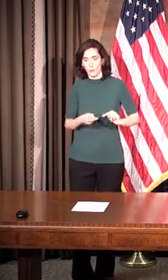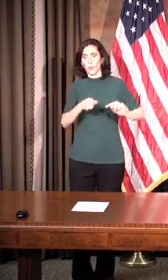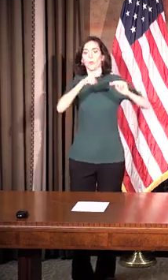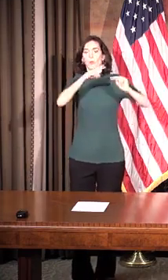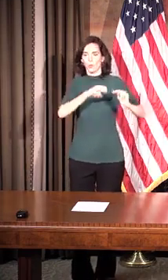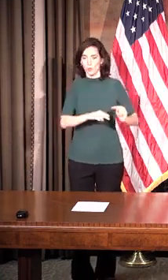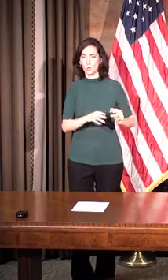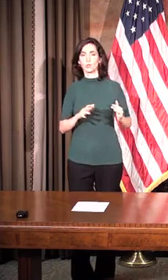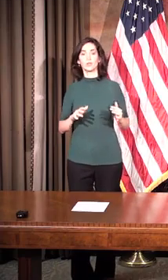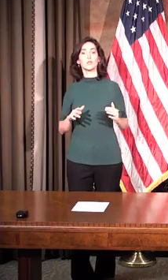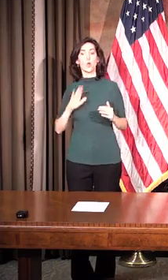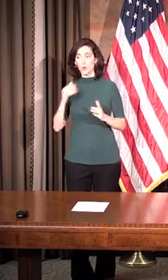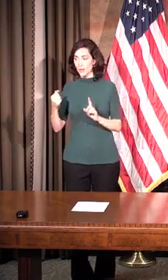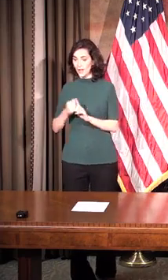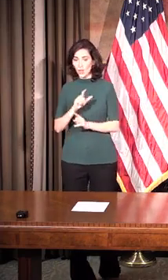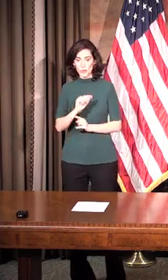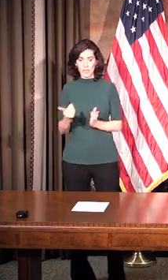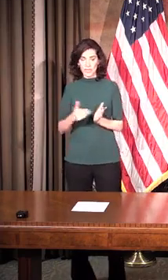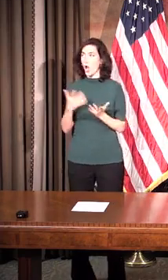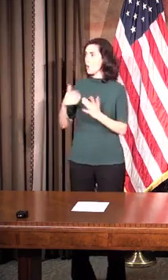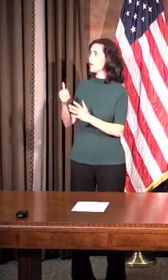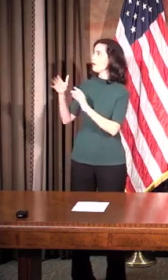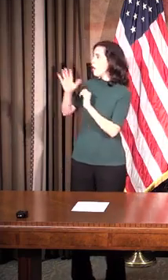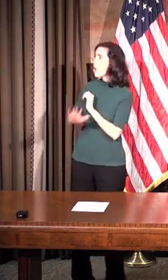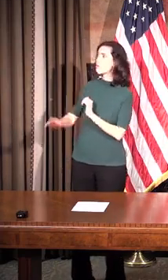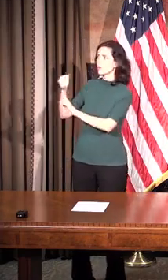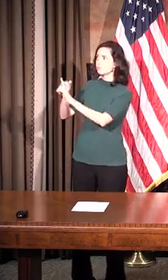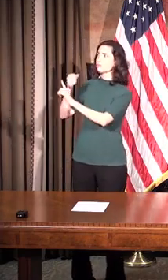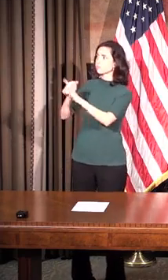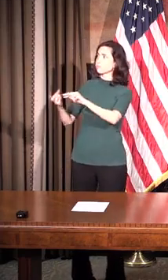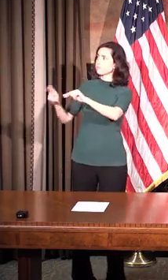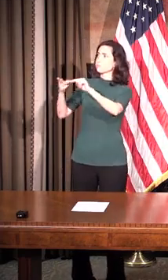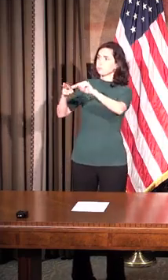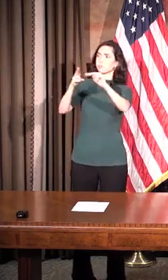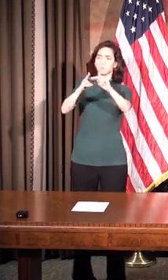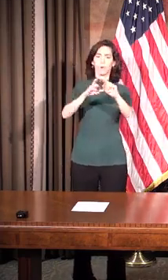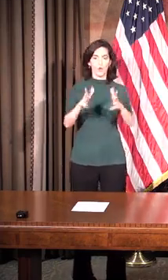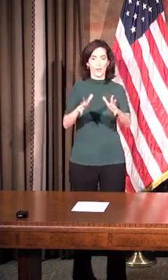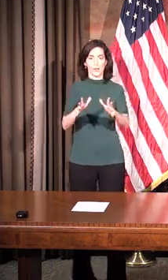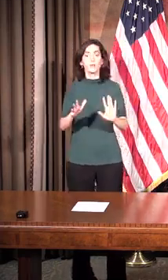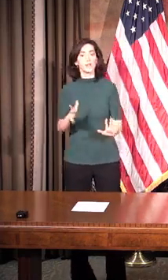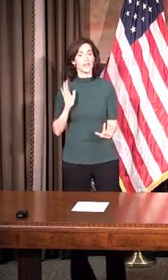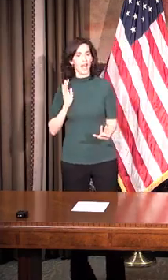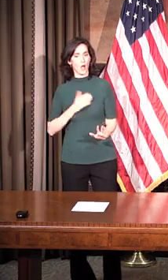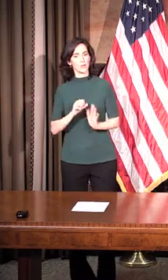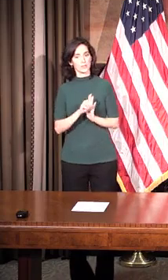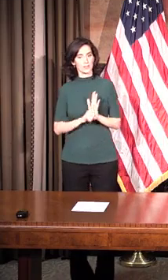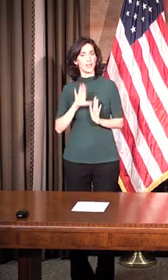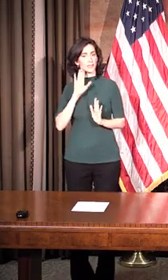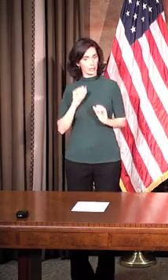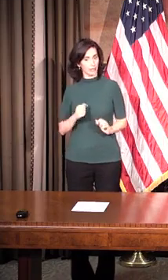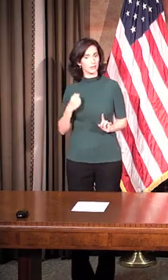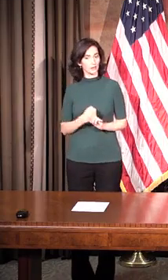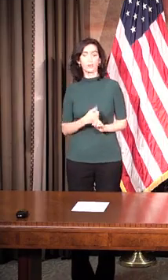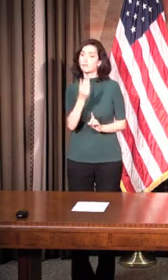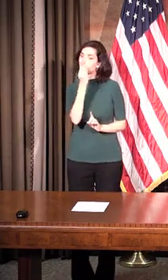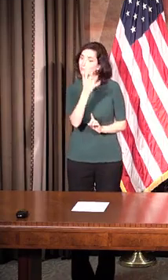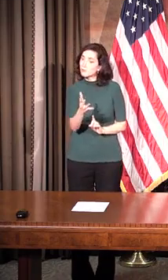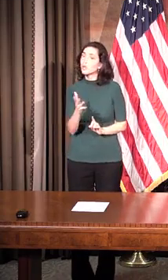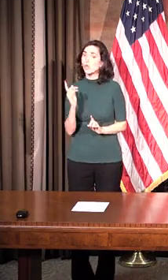to Louisiana, although we remain in a relatively good place because of the mitigation measures that we have put in place